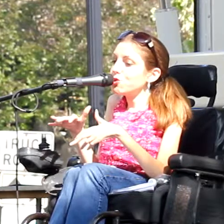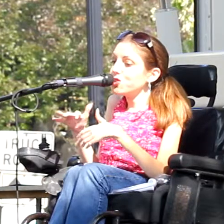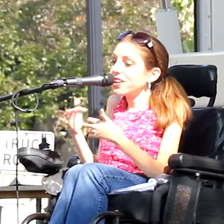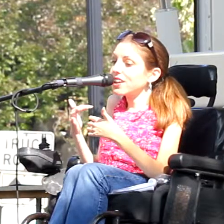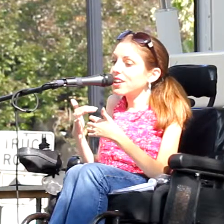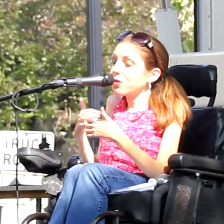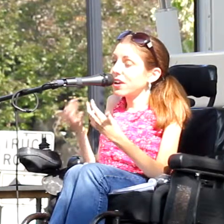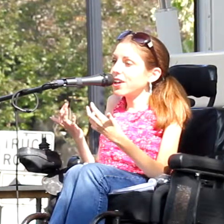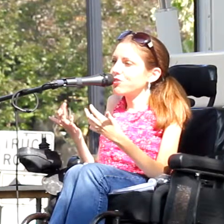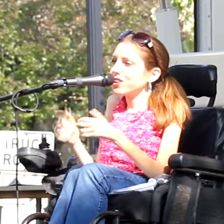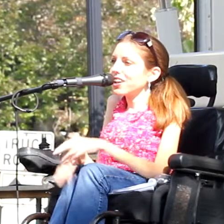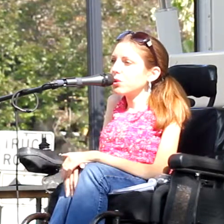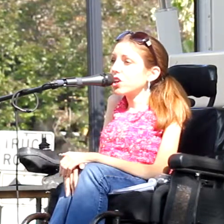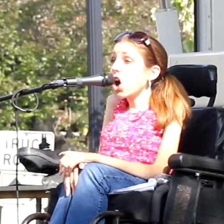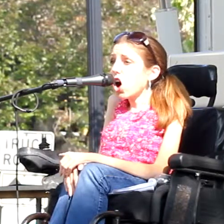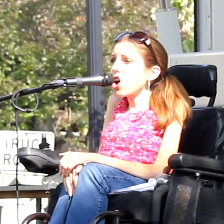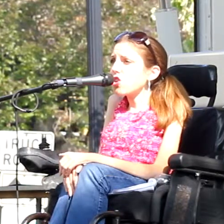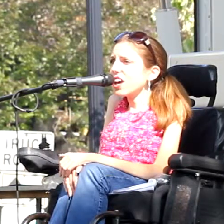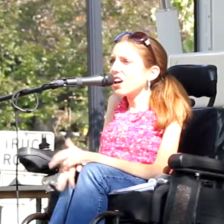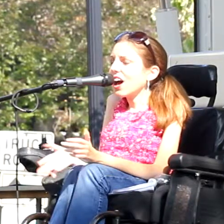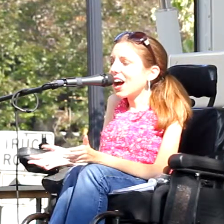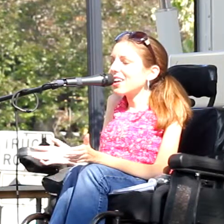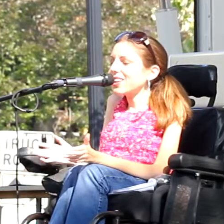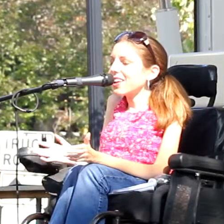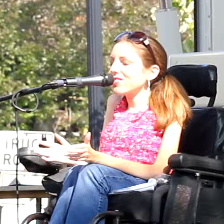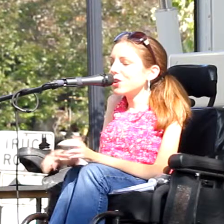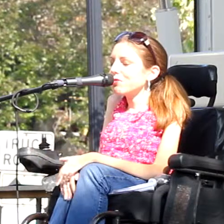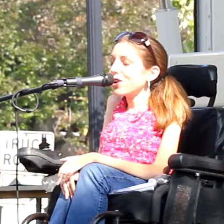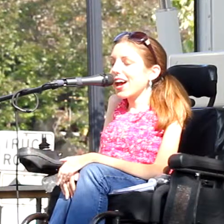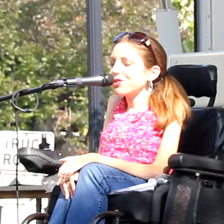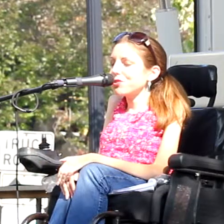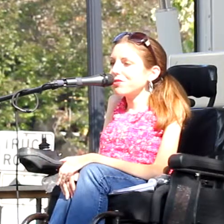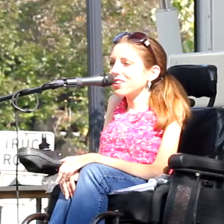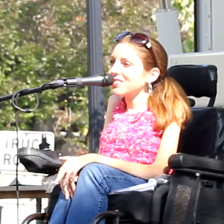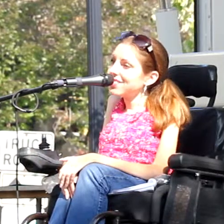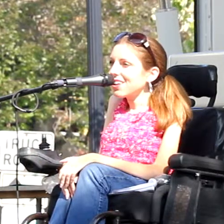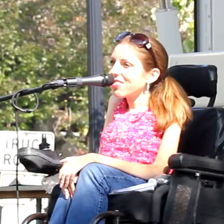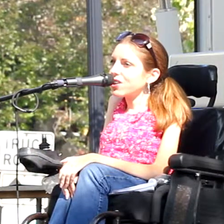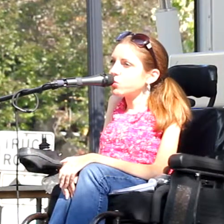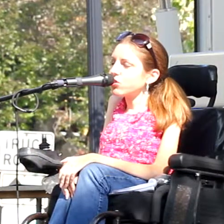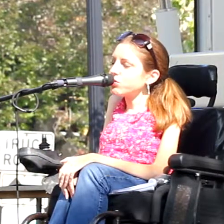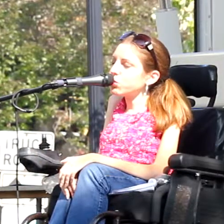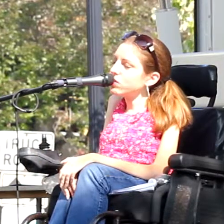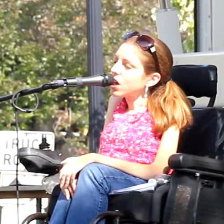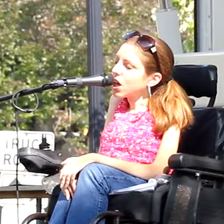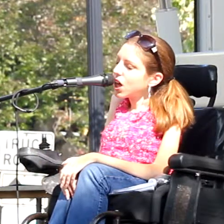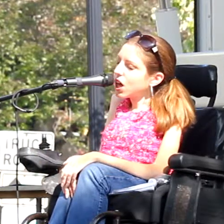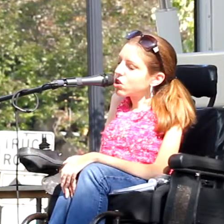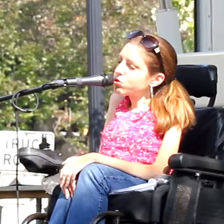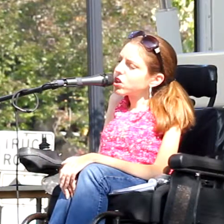do you take any medication? And I was like, oh yeah, I take Nexium for acid reflux. Thanks, Spicy